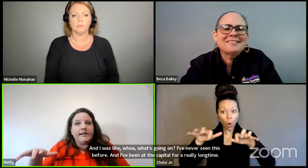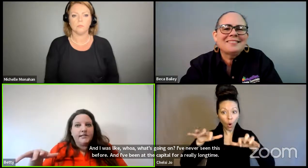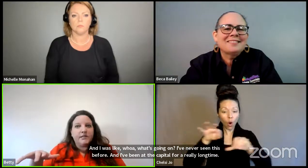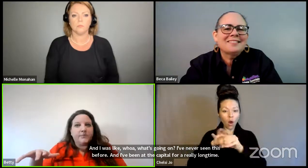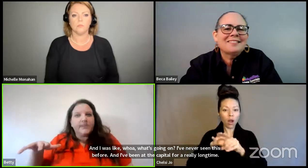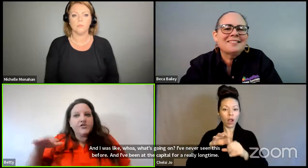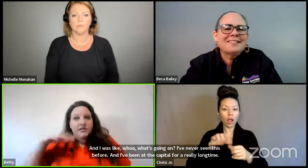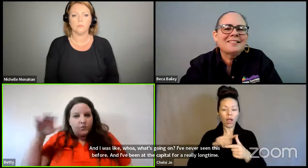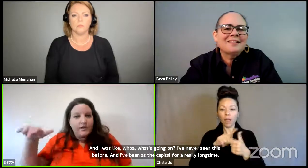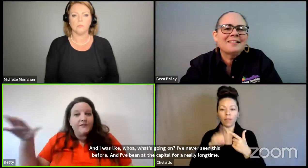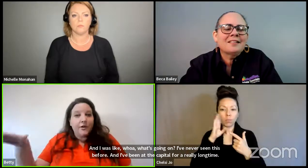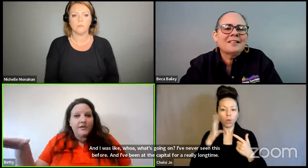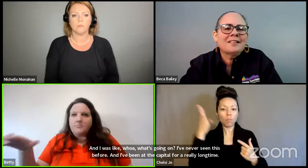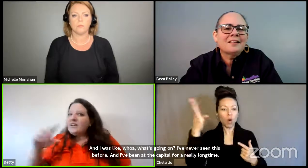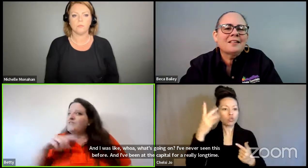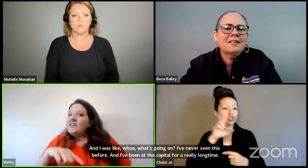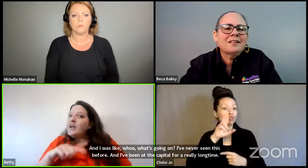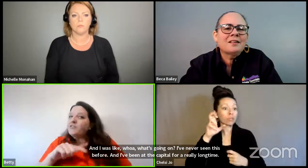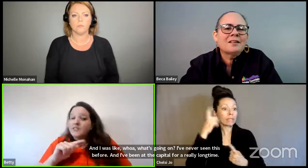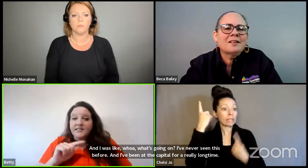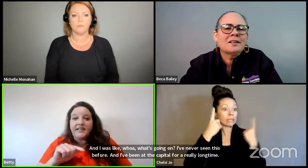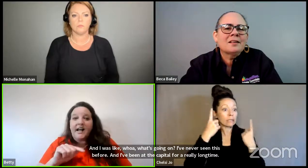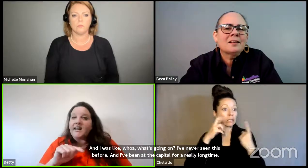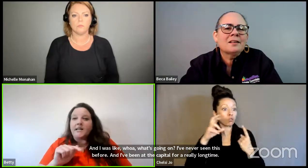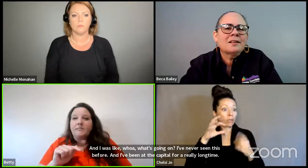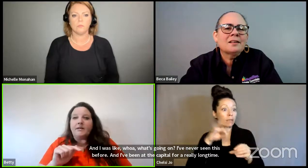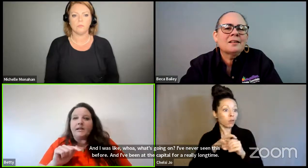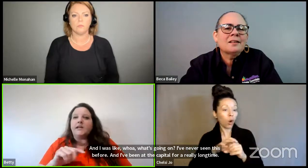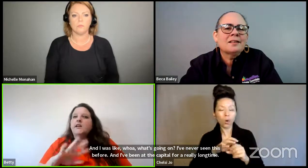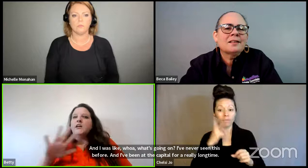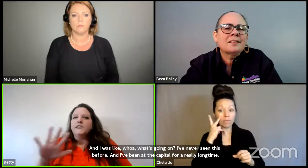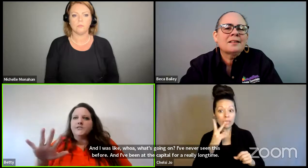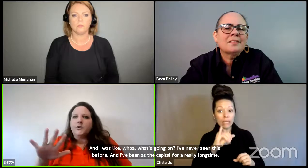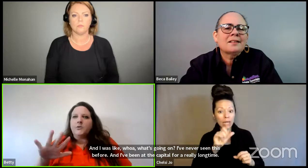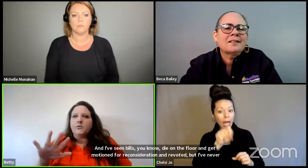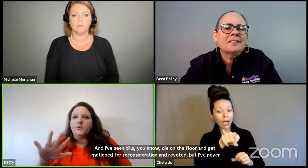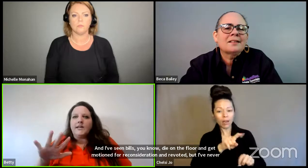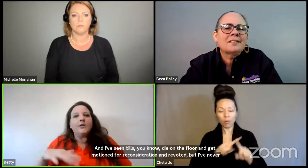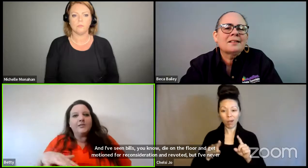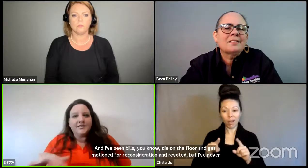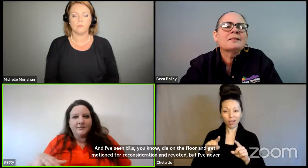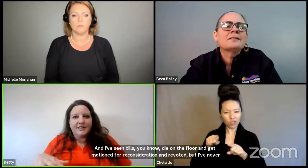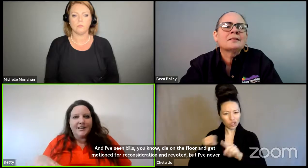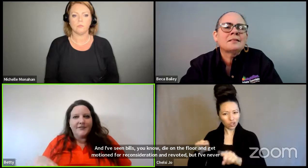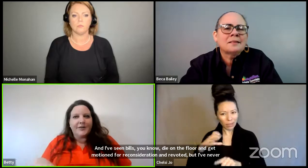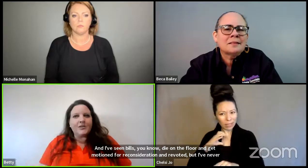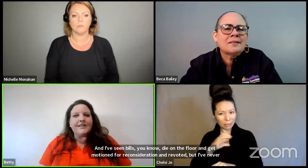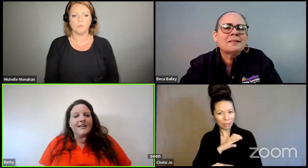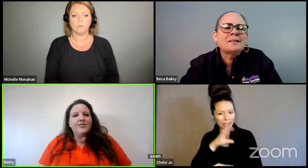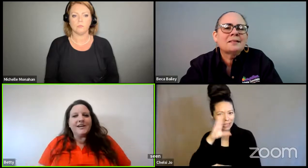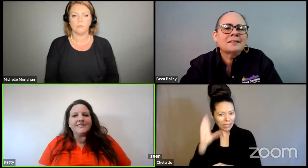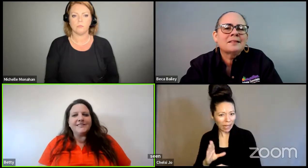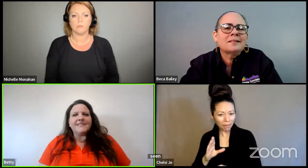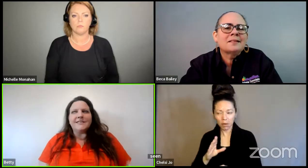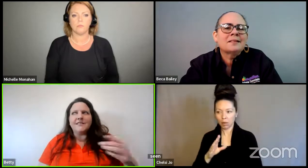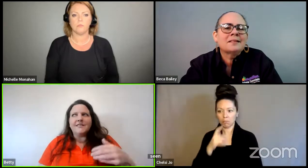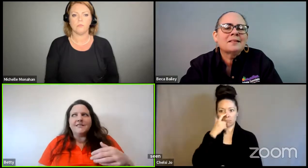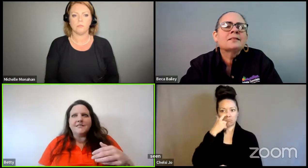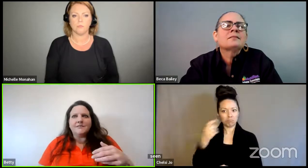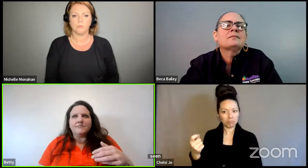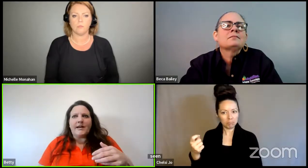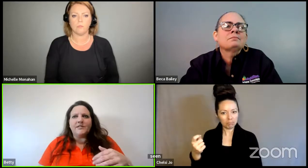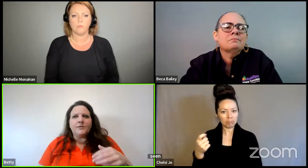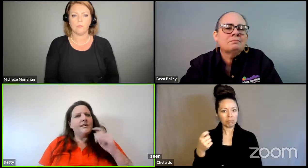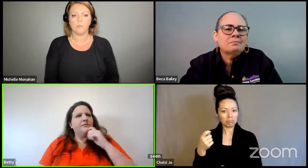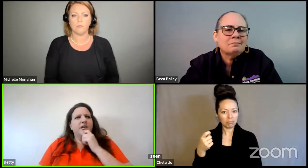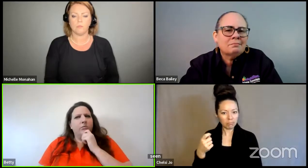for reconsideration and revoted, but I've never seen that in committee. So that was something I found really interesting